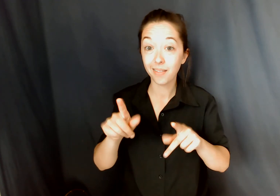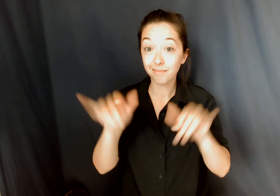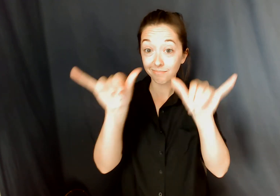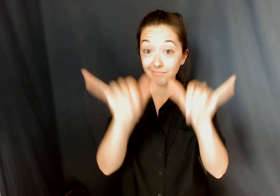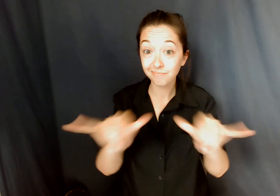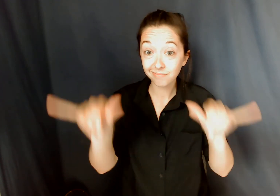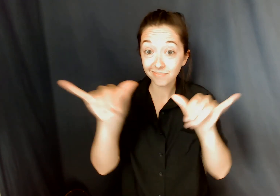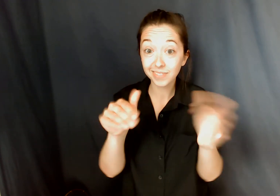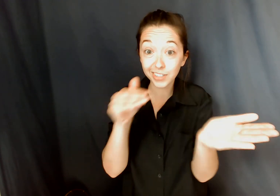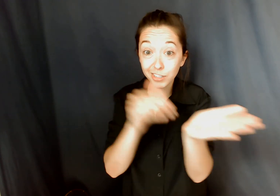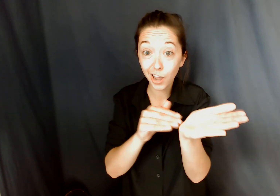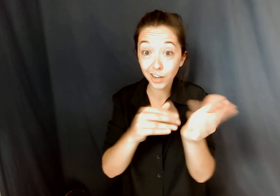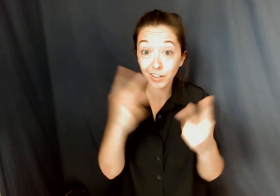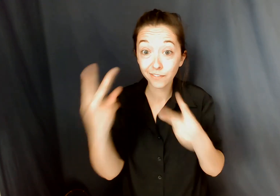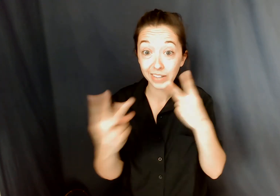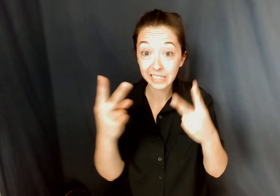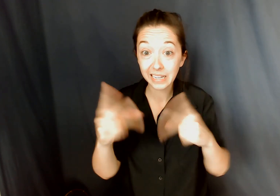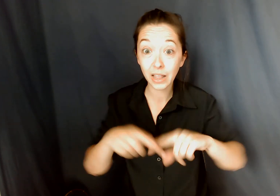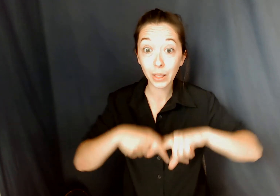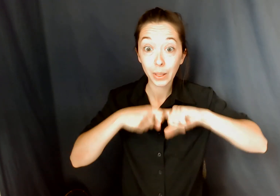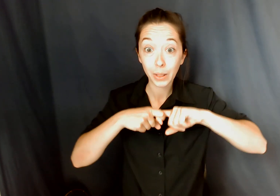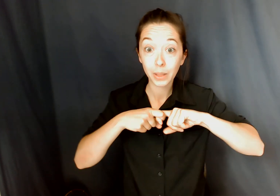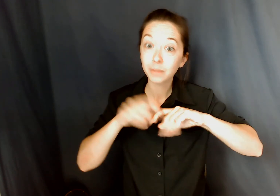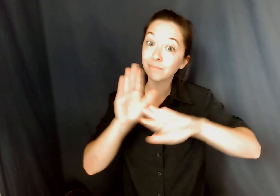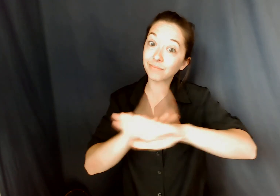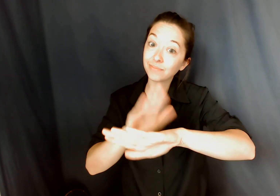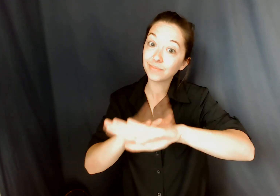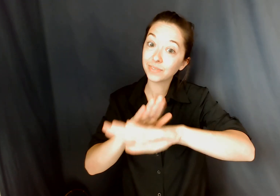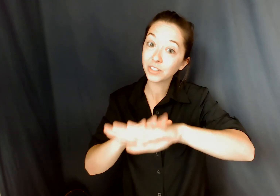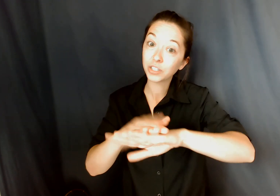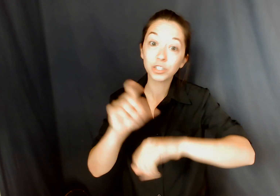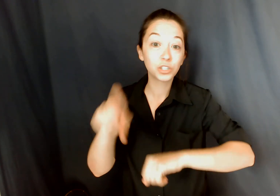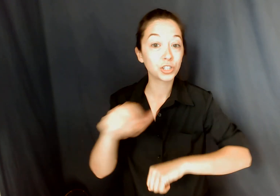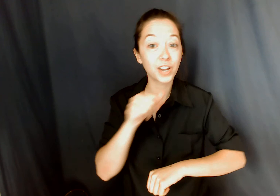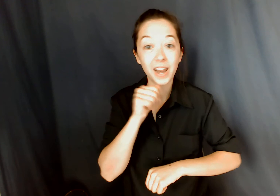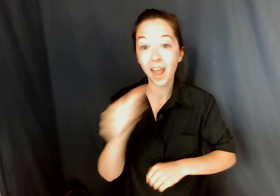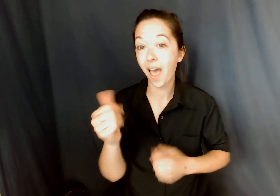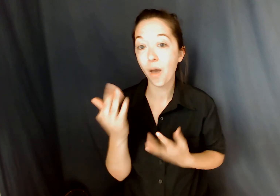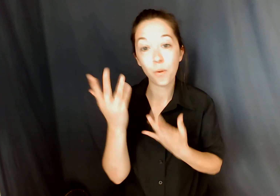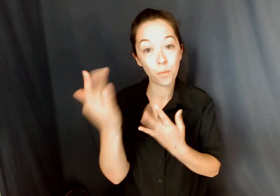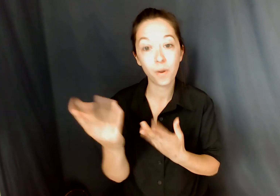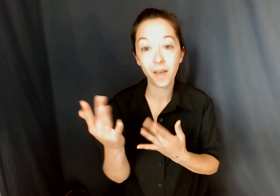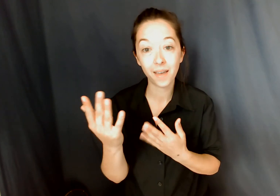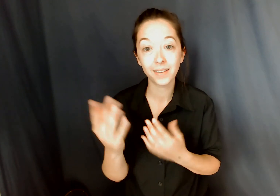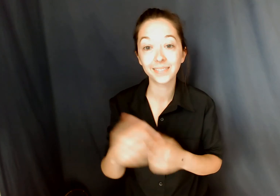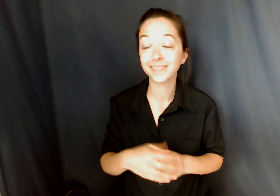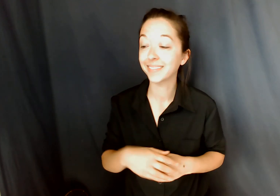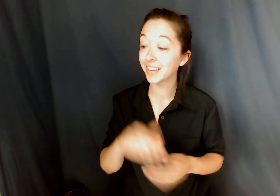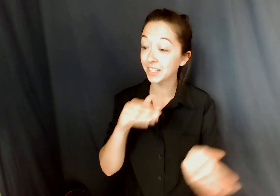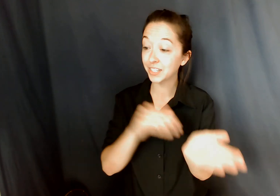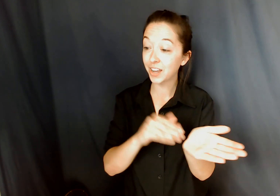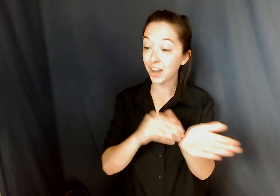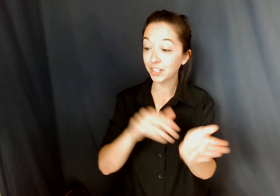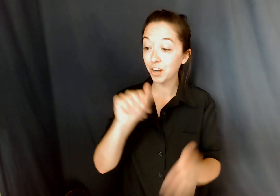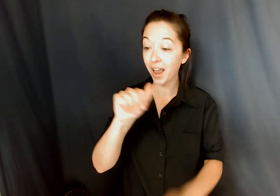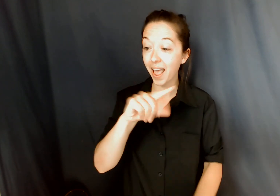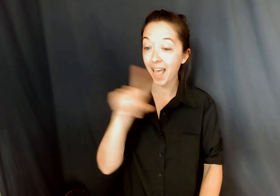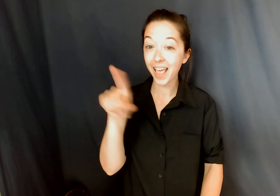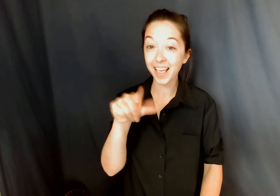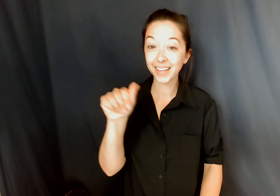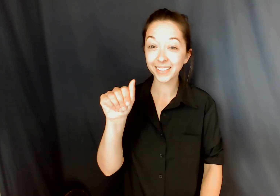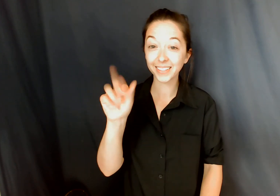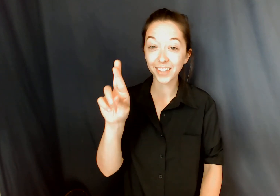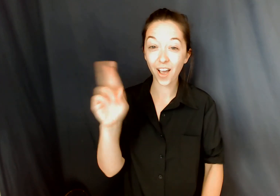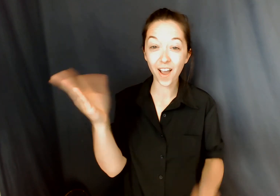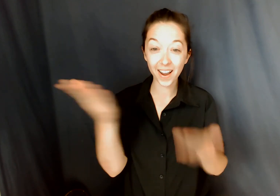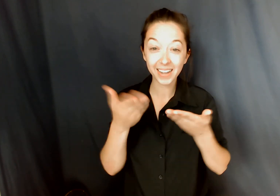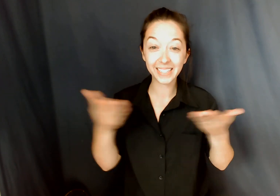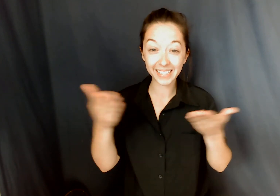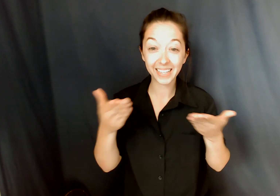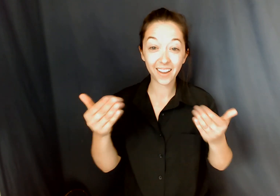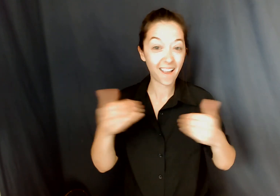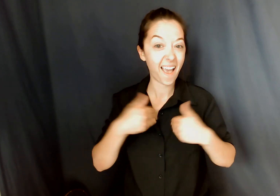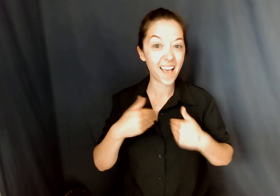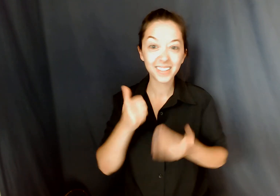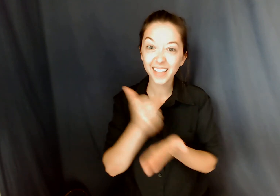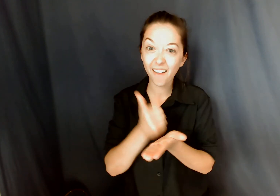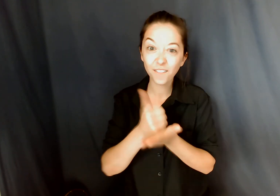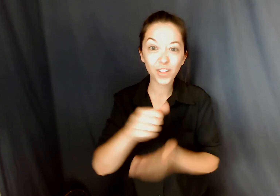contributor Dr. Natalie Azar is here with some really great tips. Dr. Azar, it is so good to see you. Thanks for being here. Let's dive in